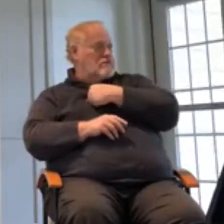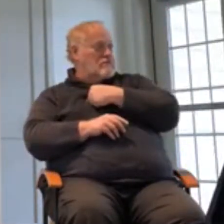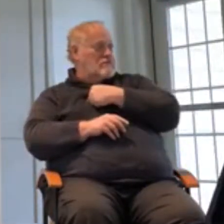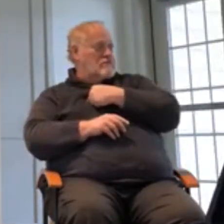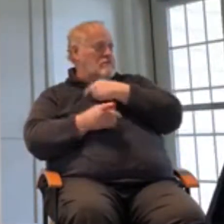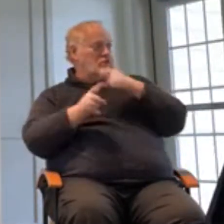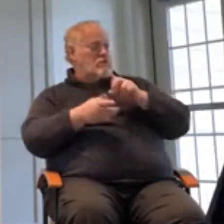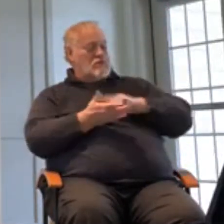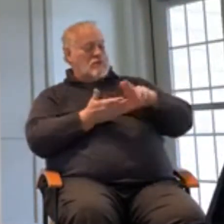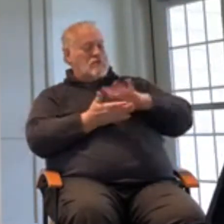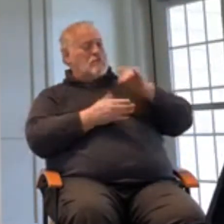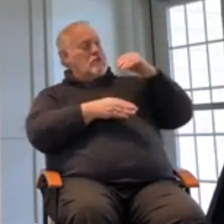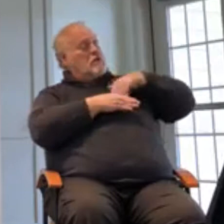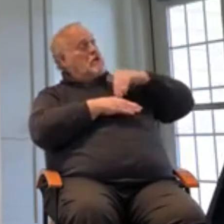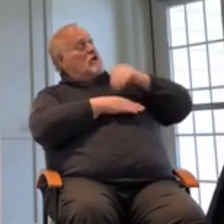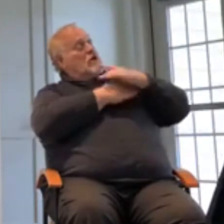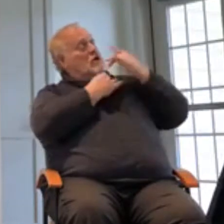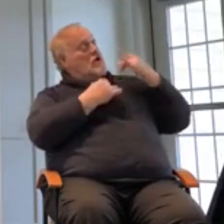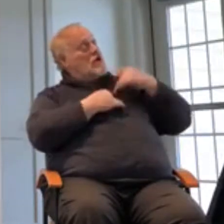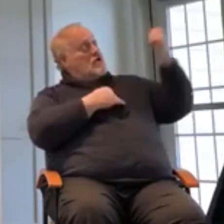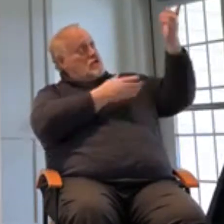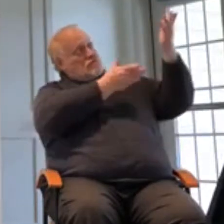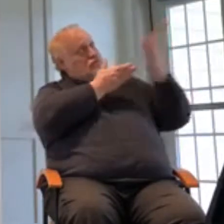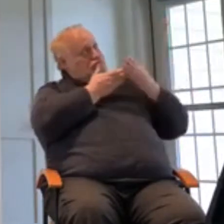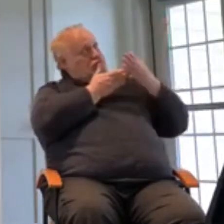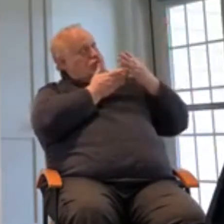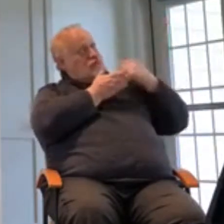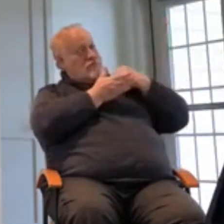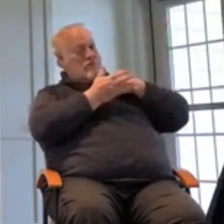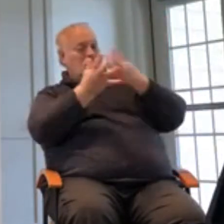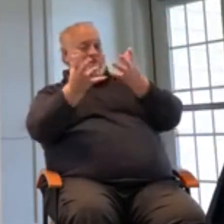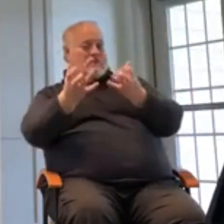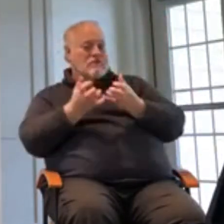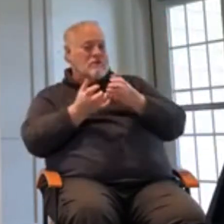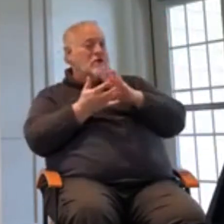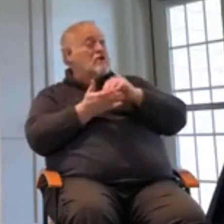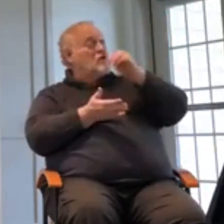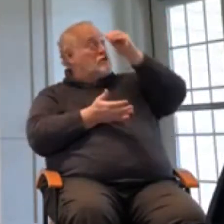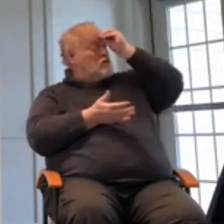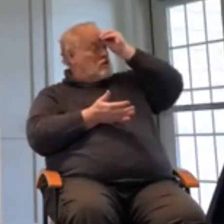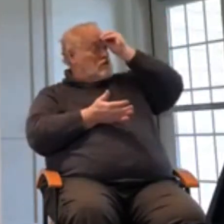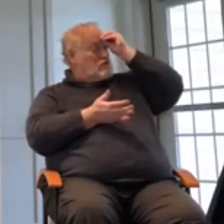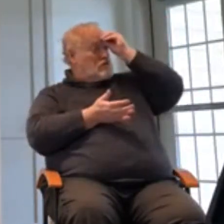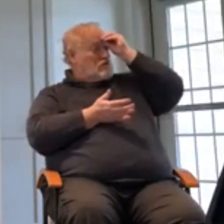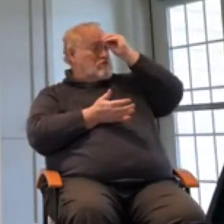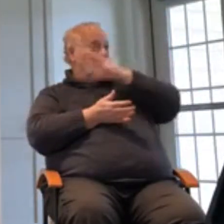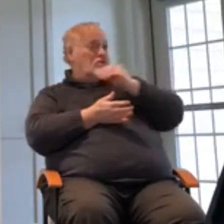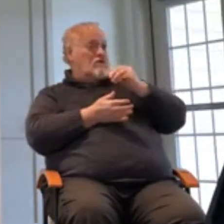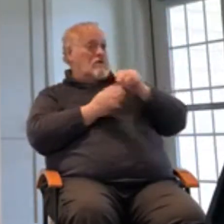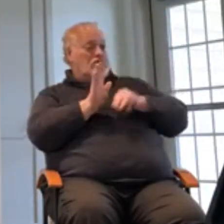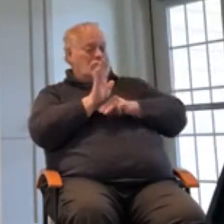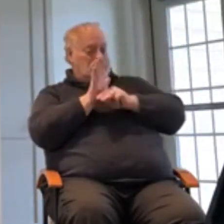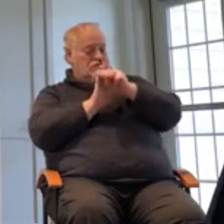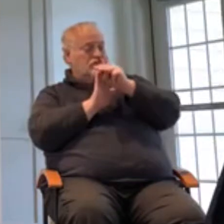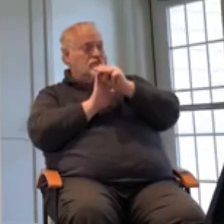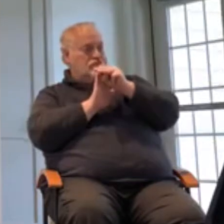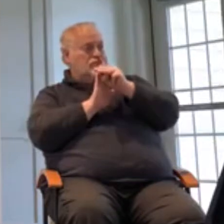is in us, he is the one that gives us that desire to learn and to grow.